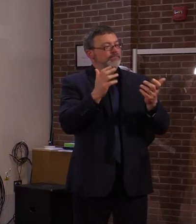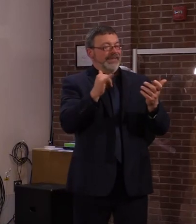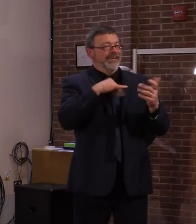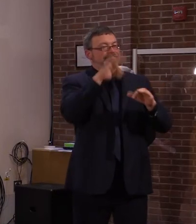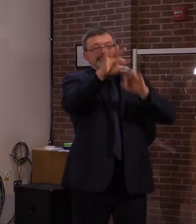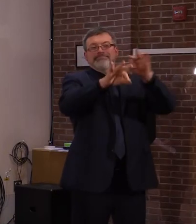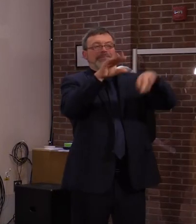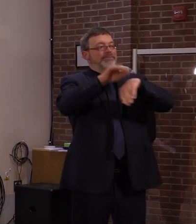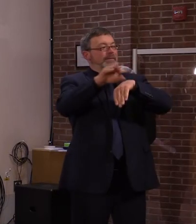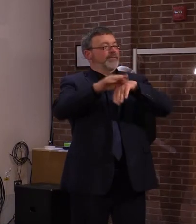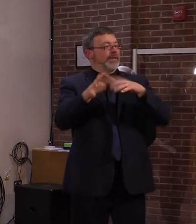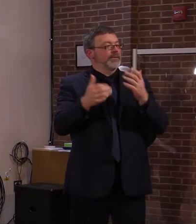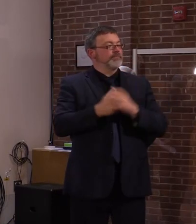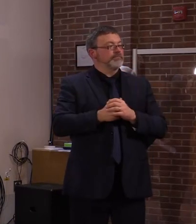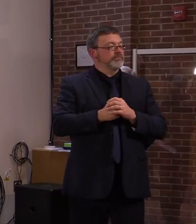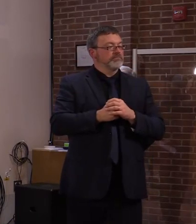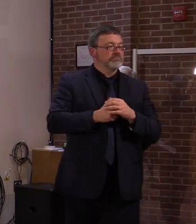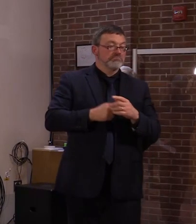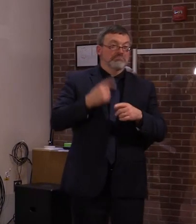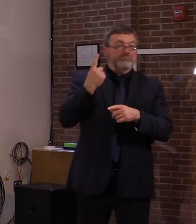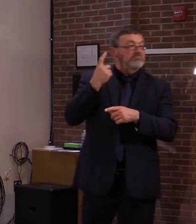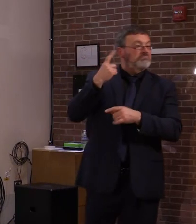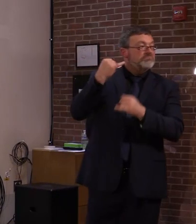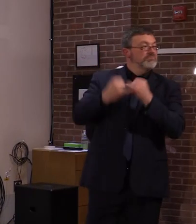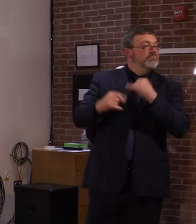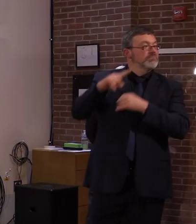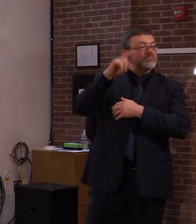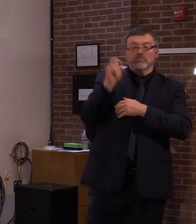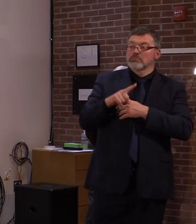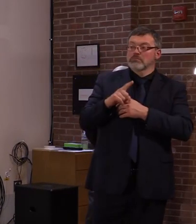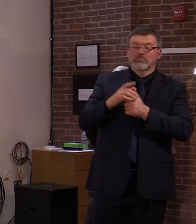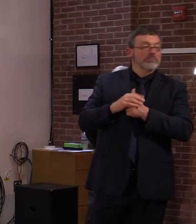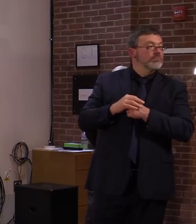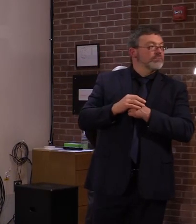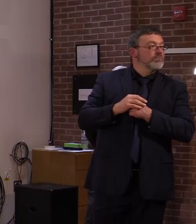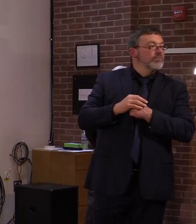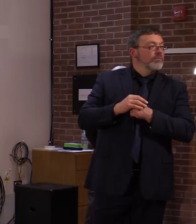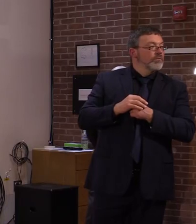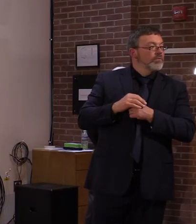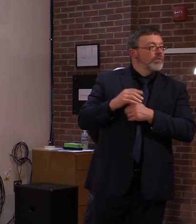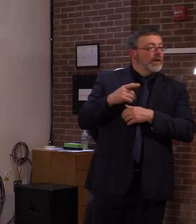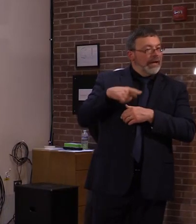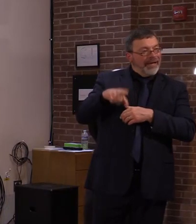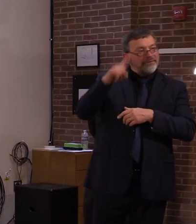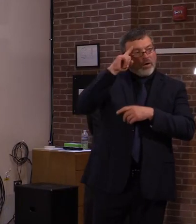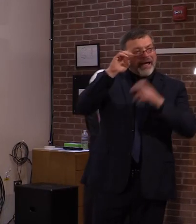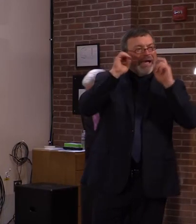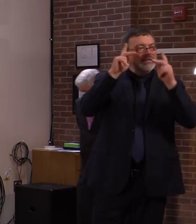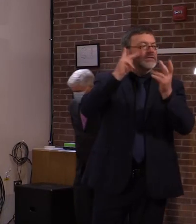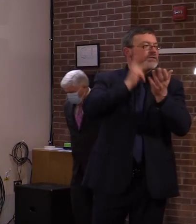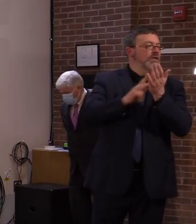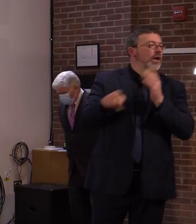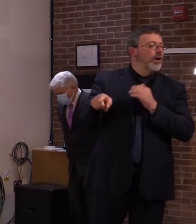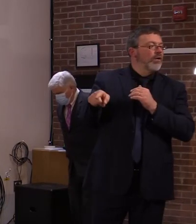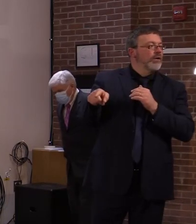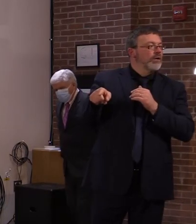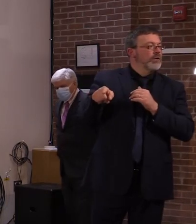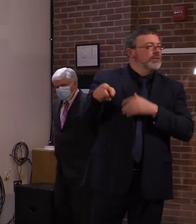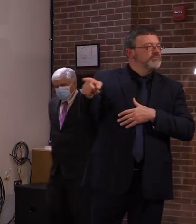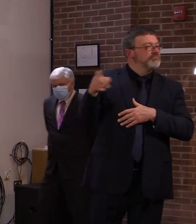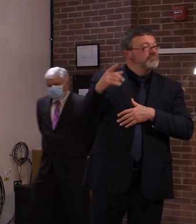And my last question was, do you, I think this is for Secretary French, do you know what school